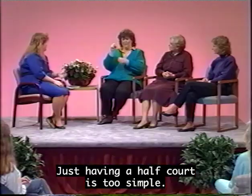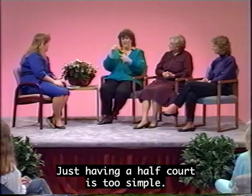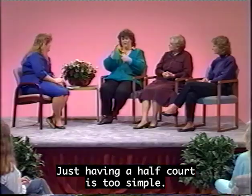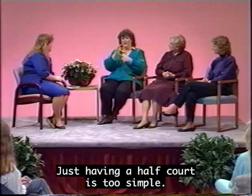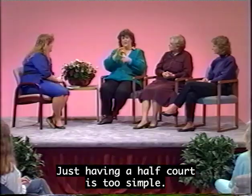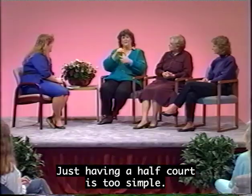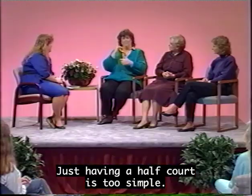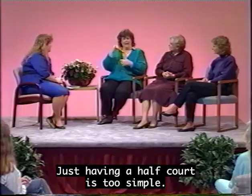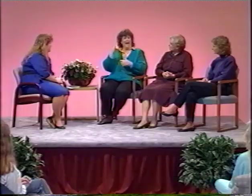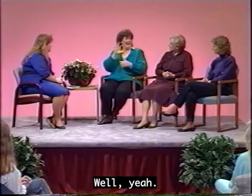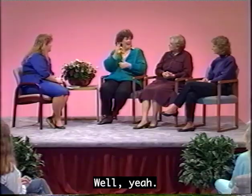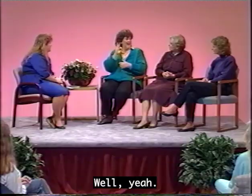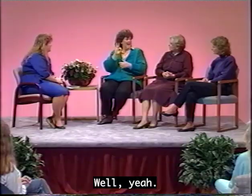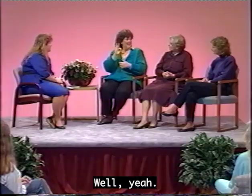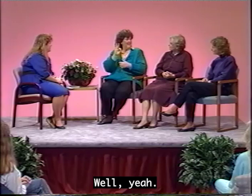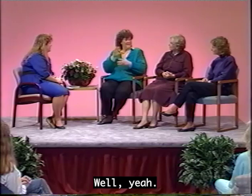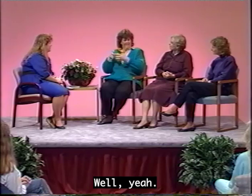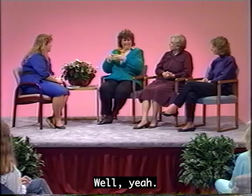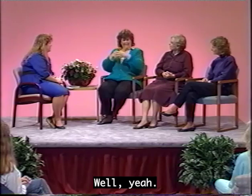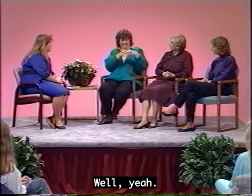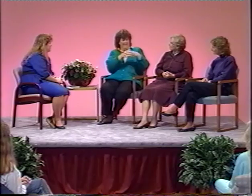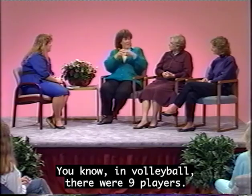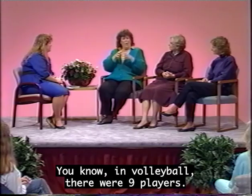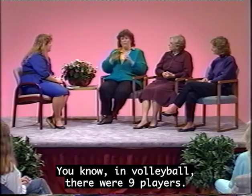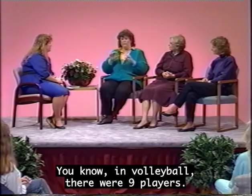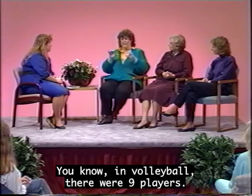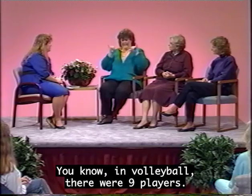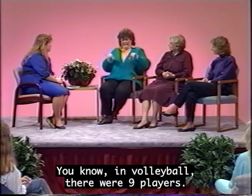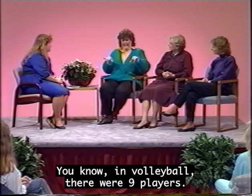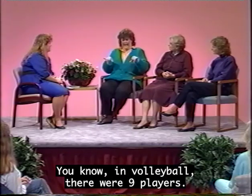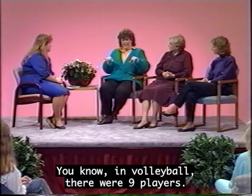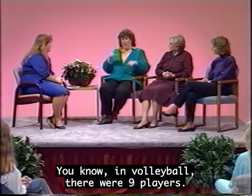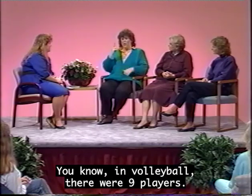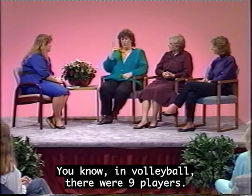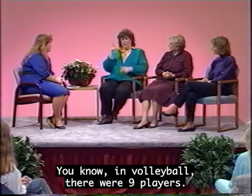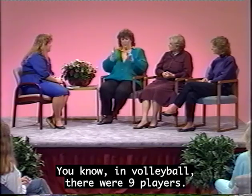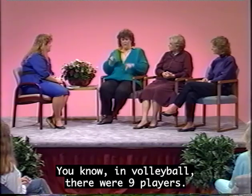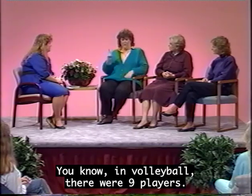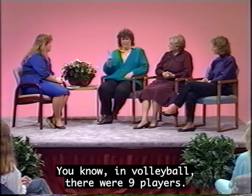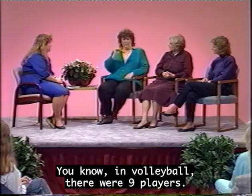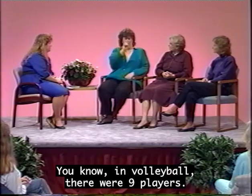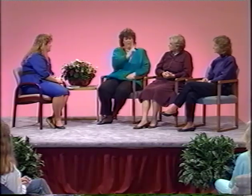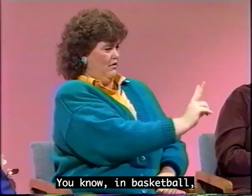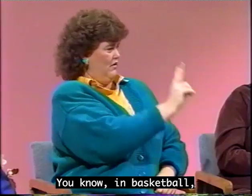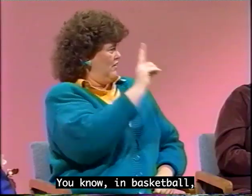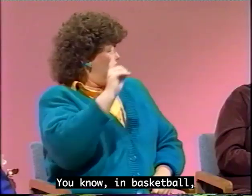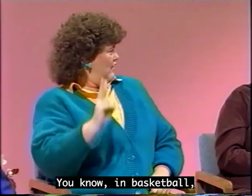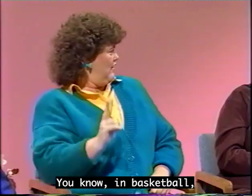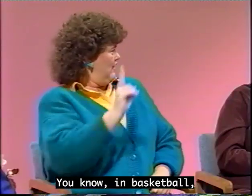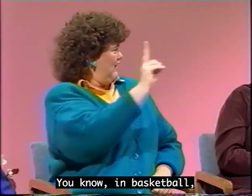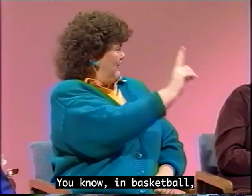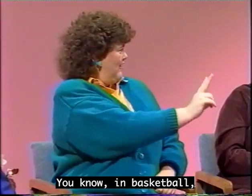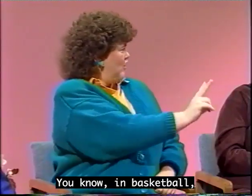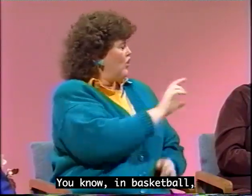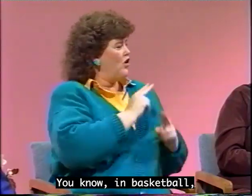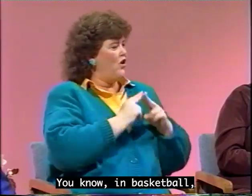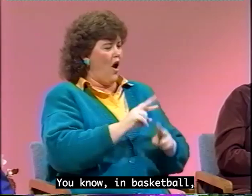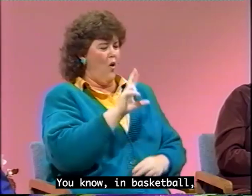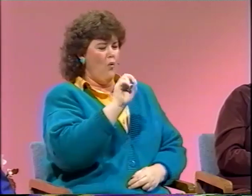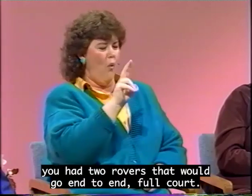too simple. Well, yeah, in volleyball there were 9 players. In basketball, you had